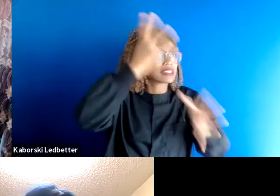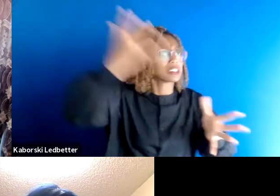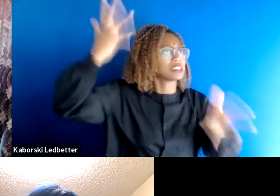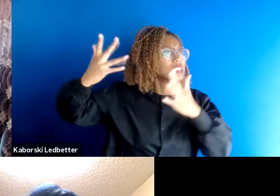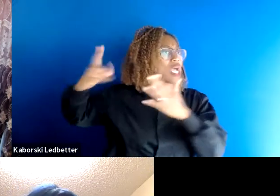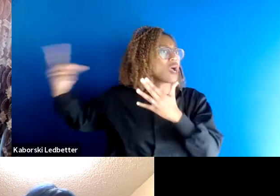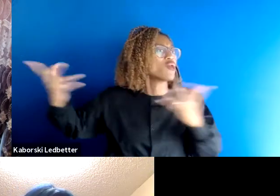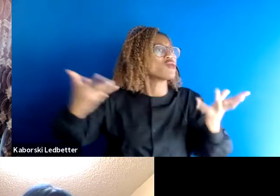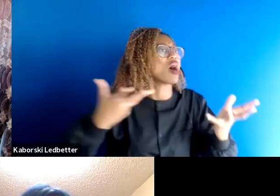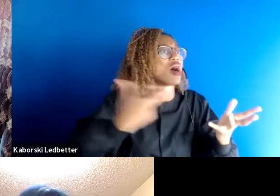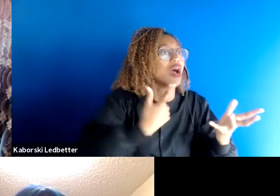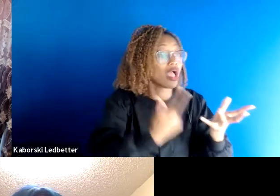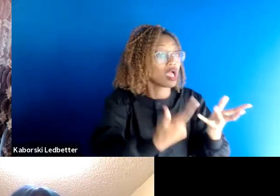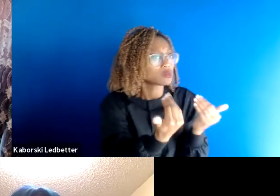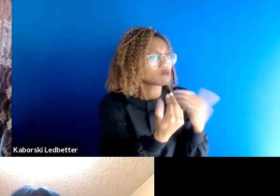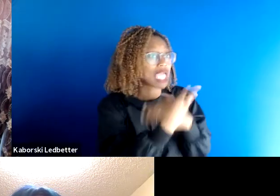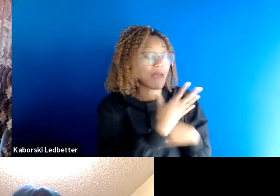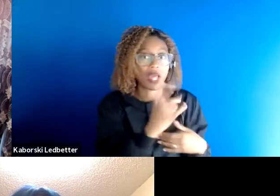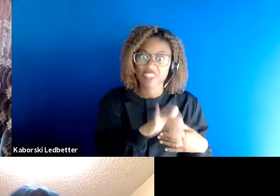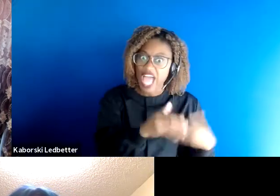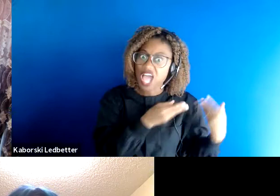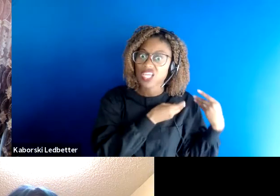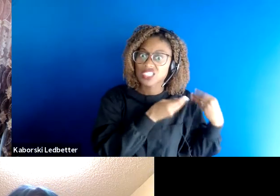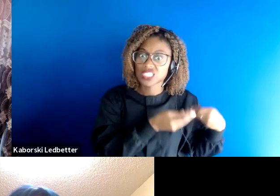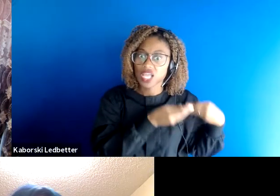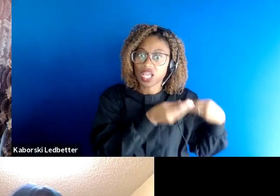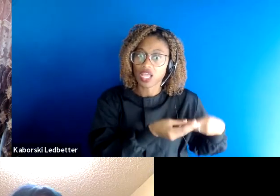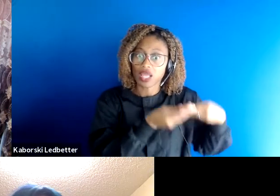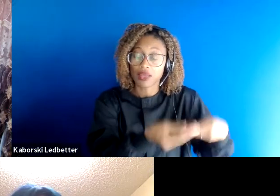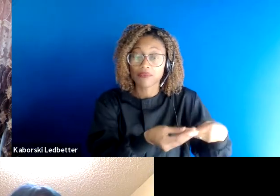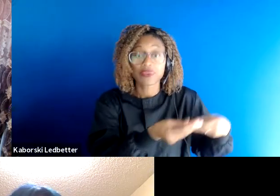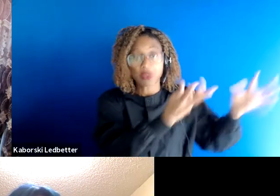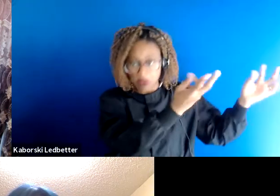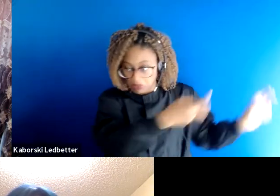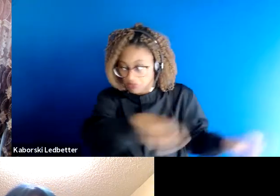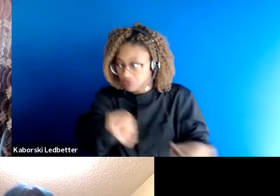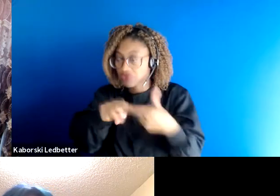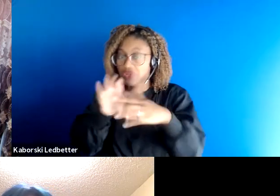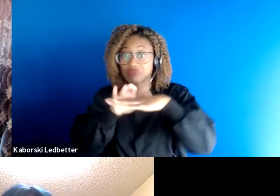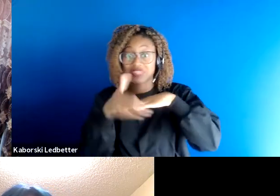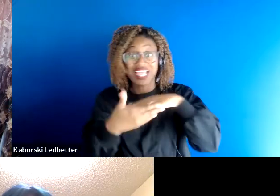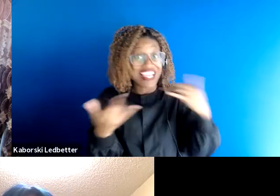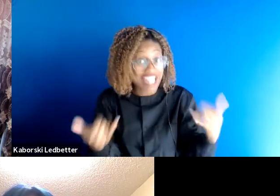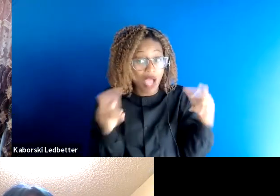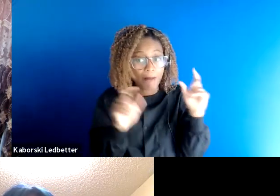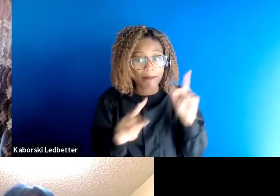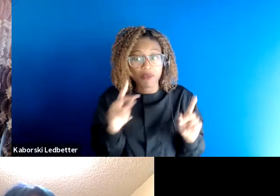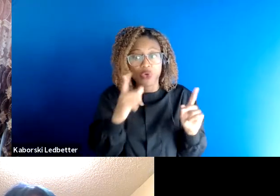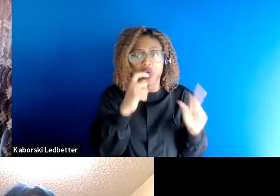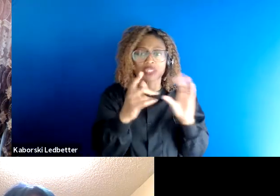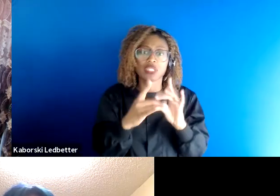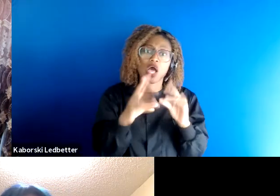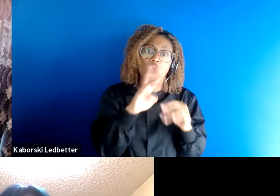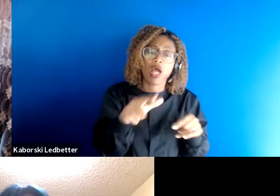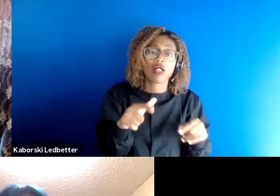for guidance, and that continued into Jamaica. Now there are folks who say, okay,